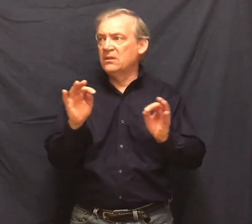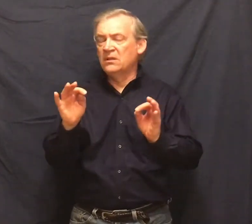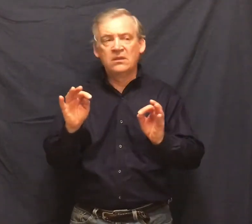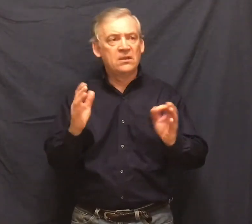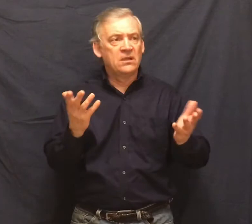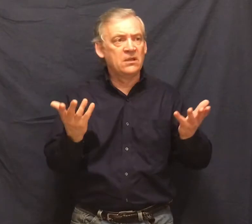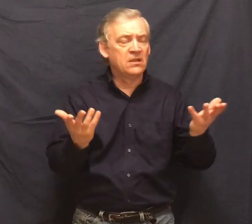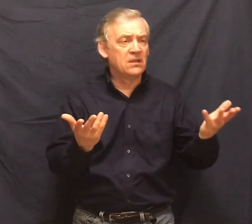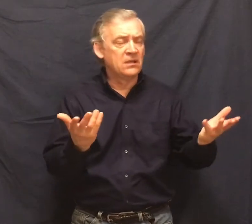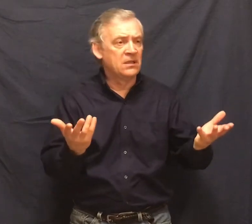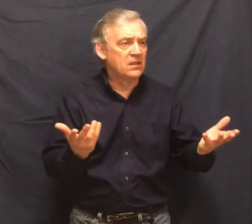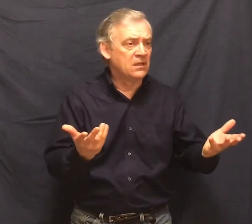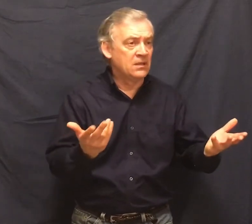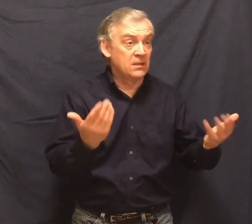It was quite dark outside by now.